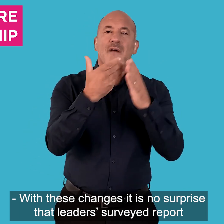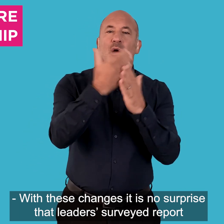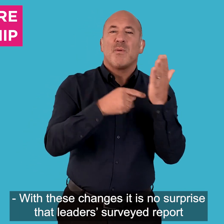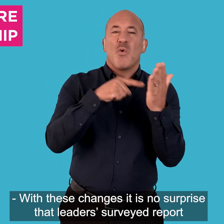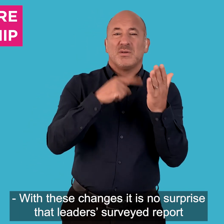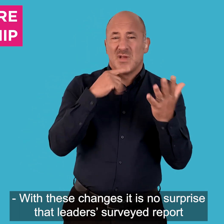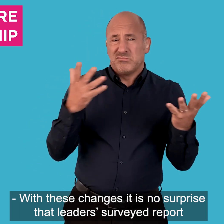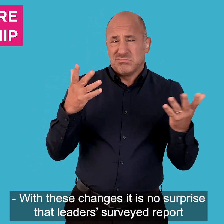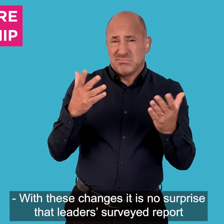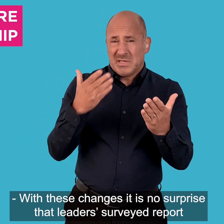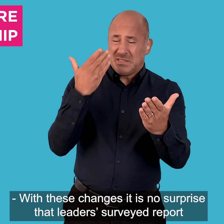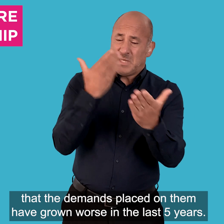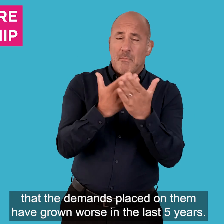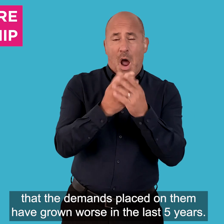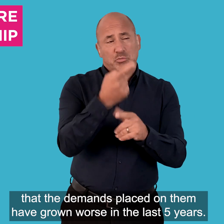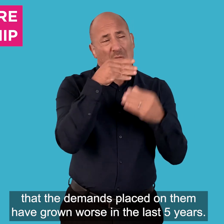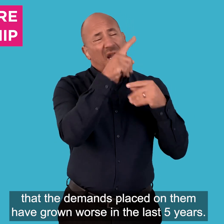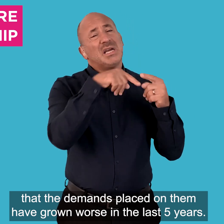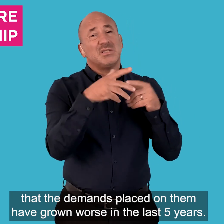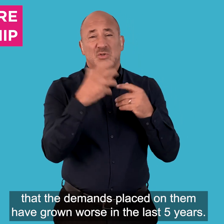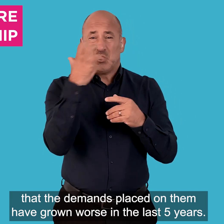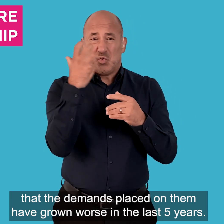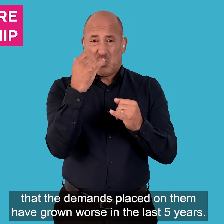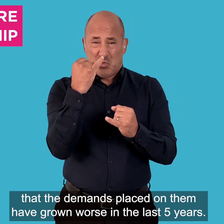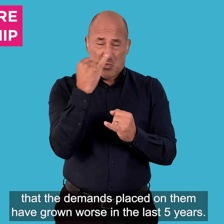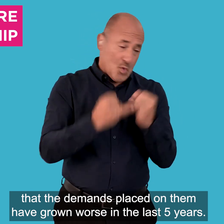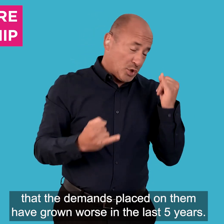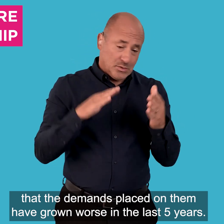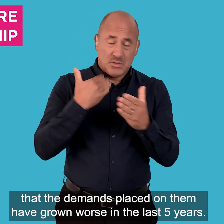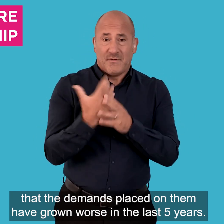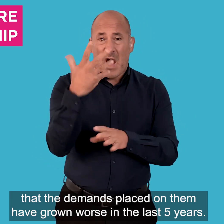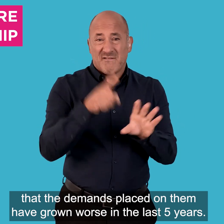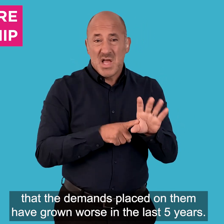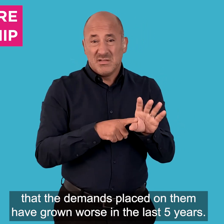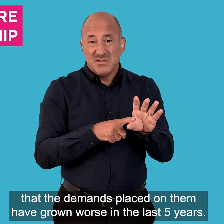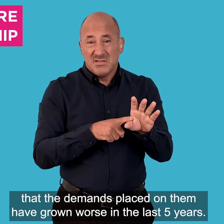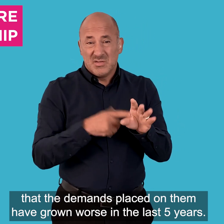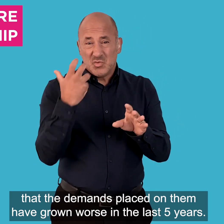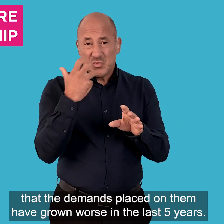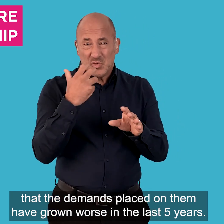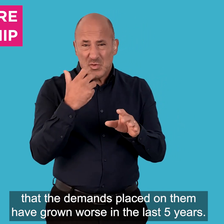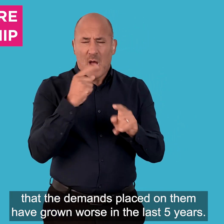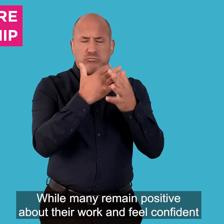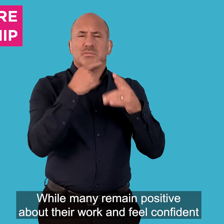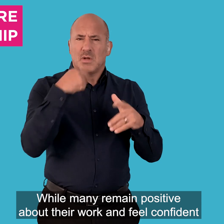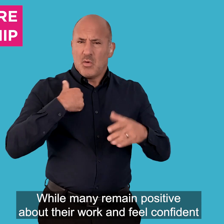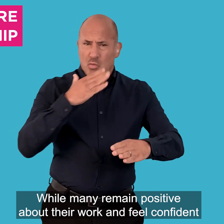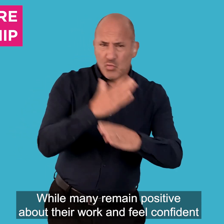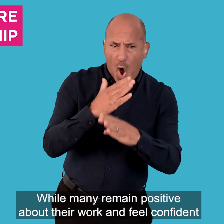surveyed report that the demands placed on them have grown worse in the last 5 years. While